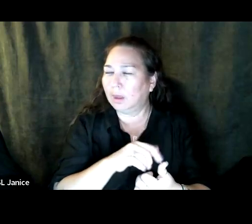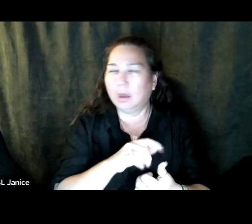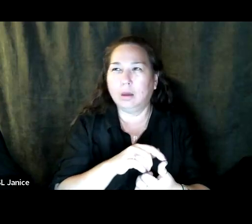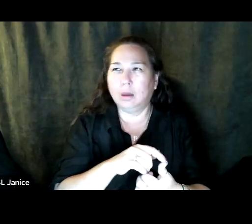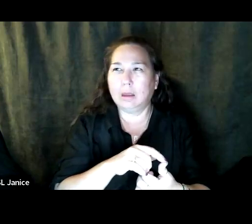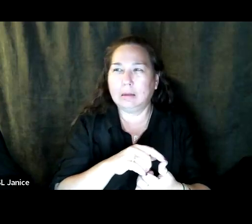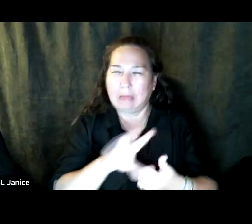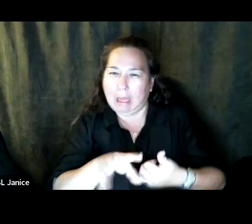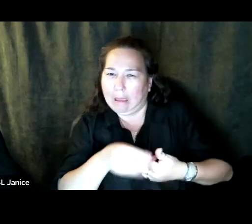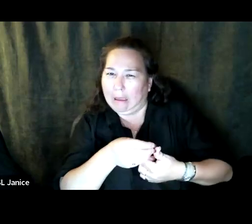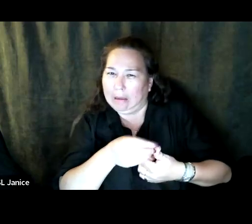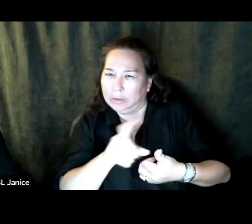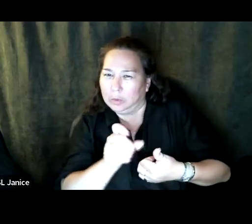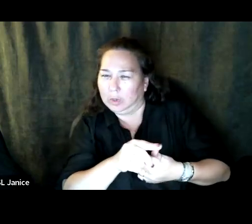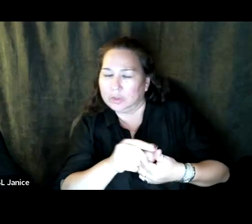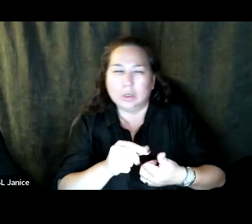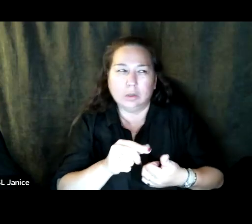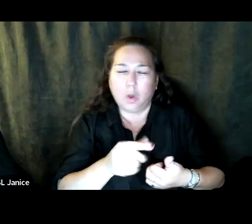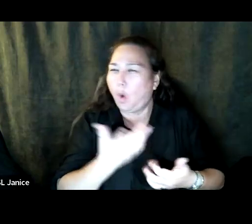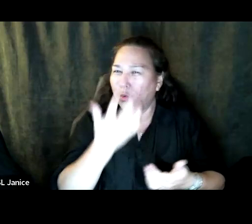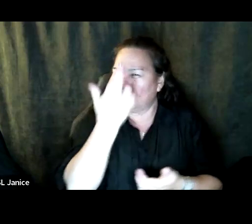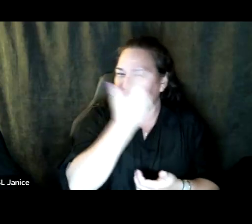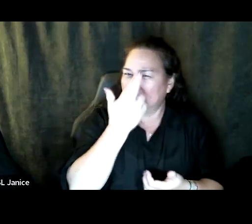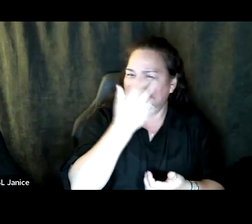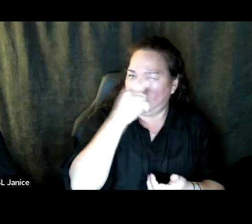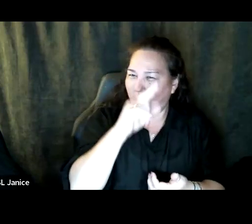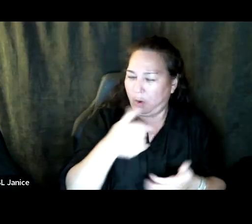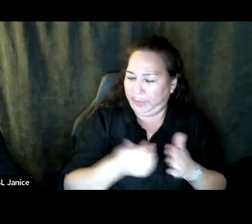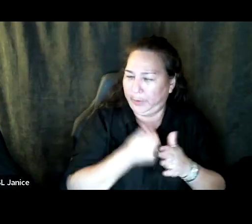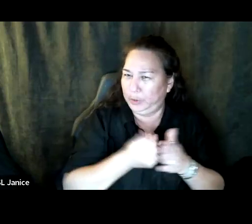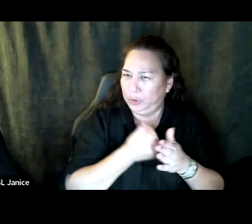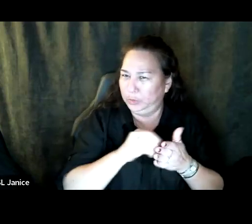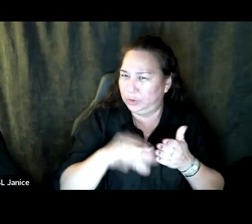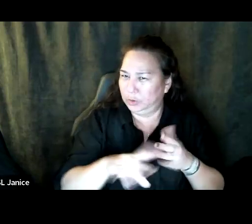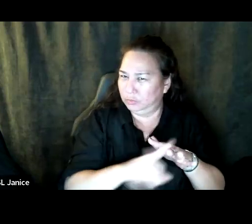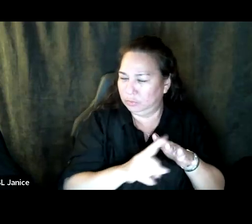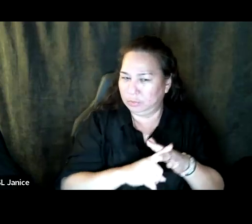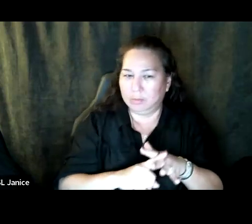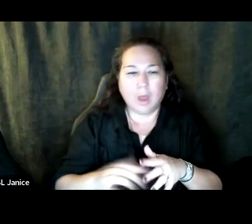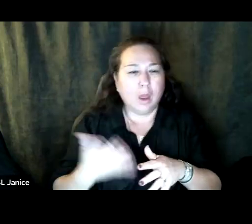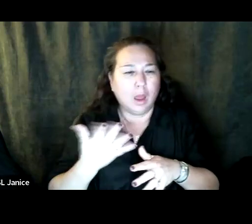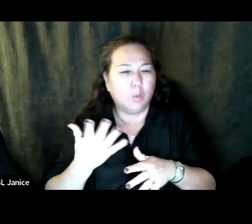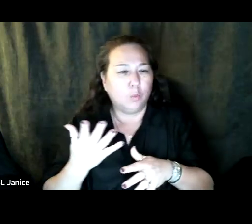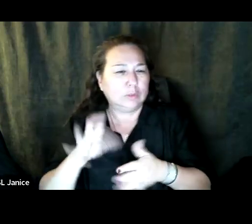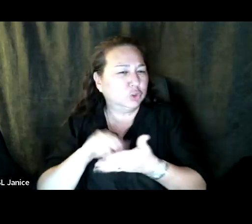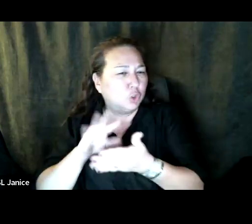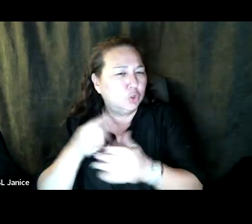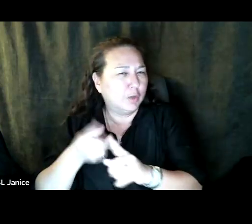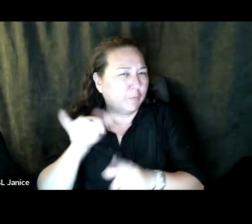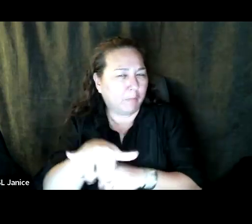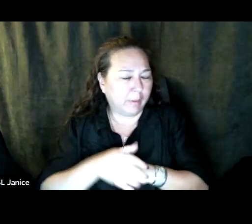happened, what's changed that's allowed this to happen? And then what's any learnings from that as well? So I don't know if we have